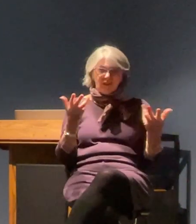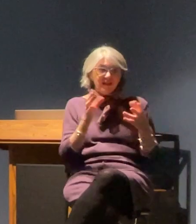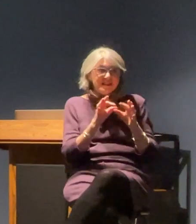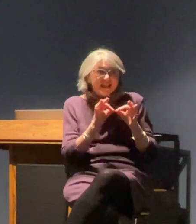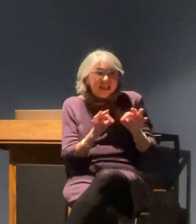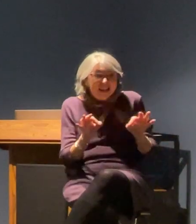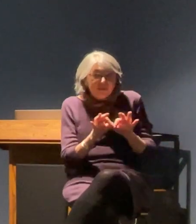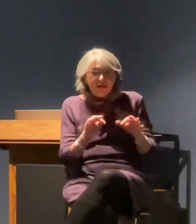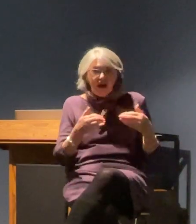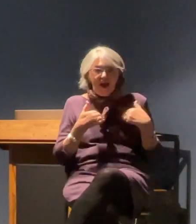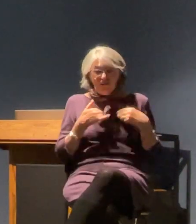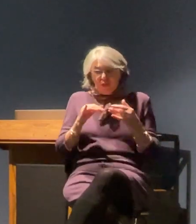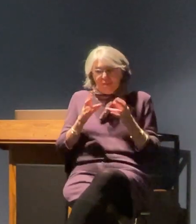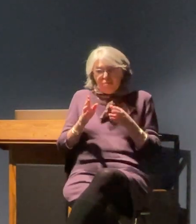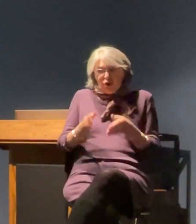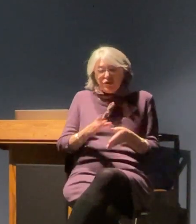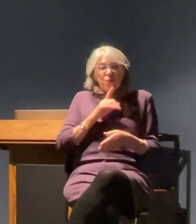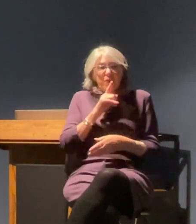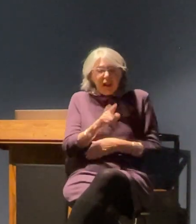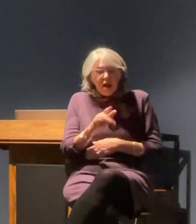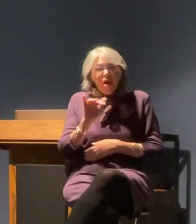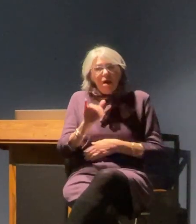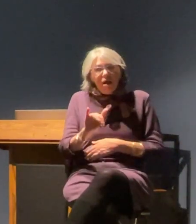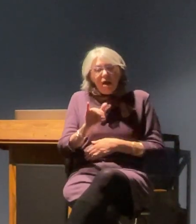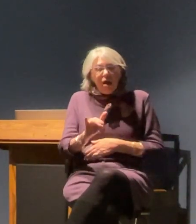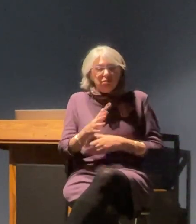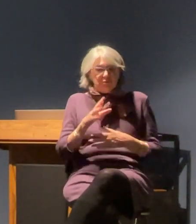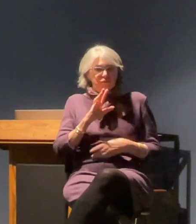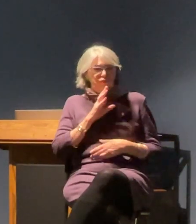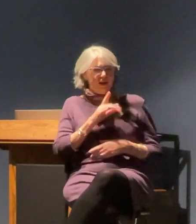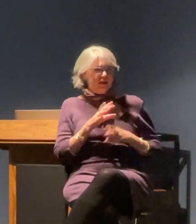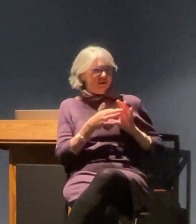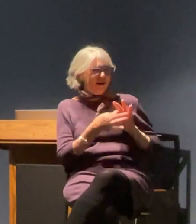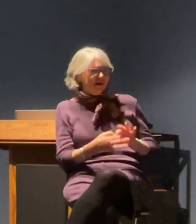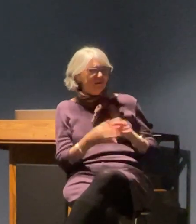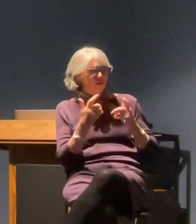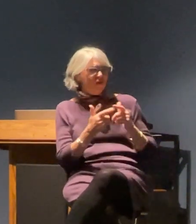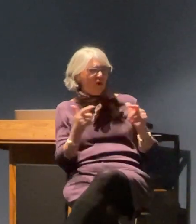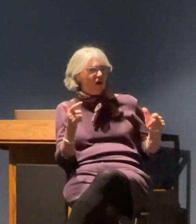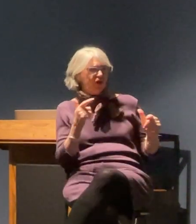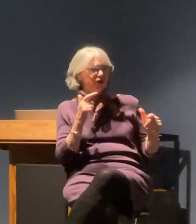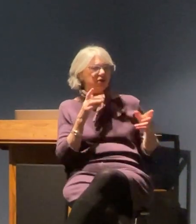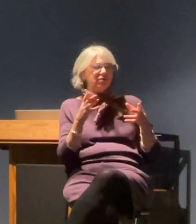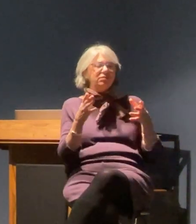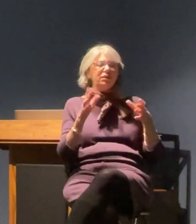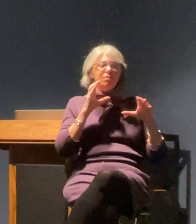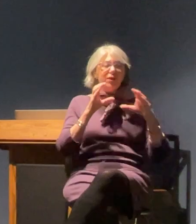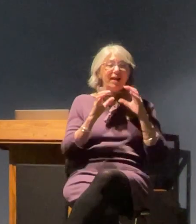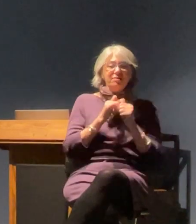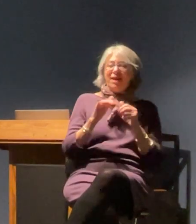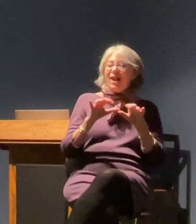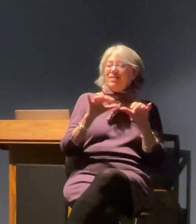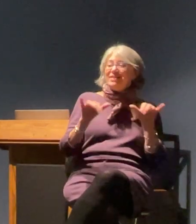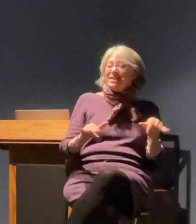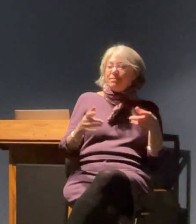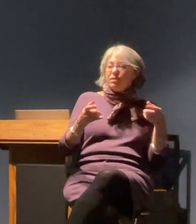significance that it holds for the individual actually speaks to the larger conversation around how system control bodies, right? So now I